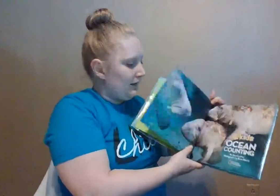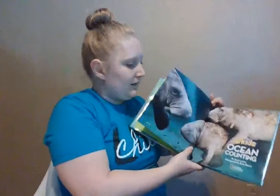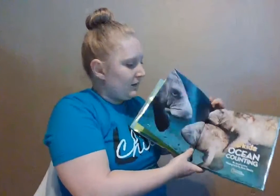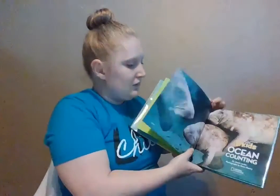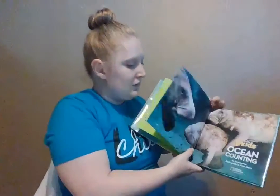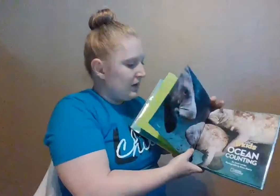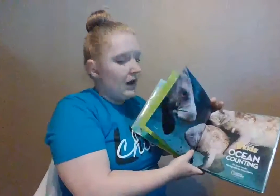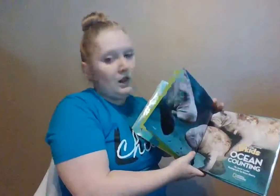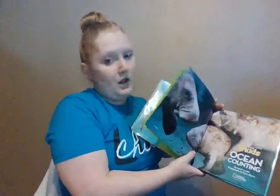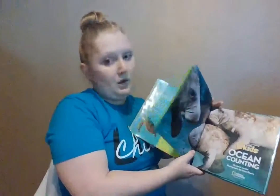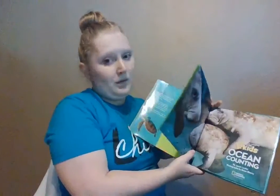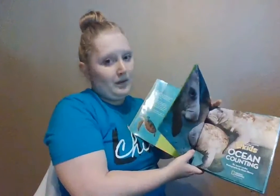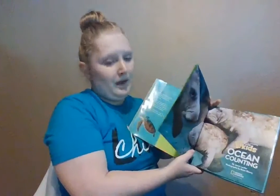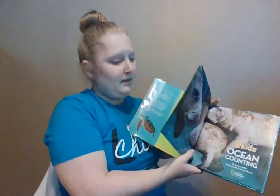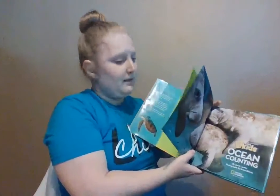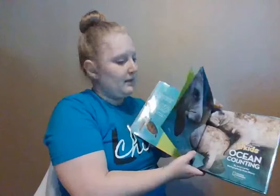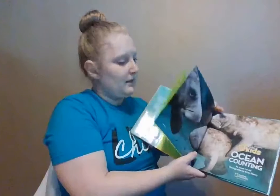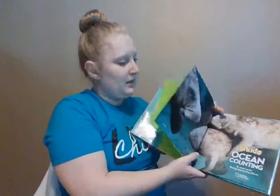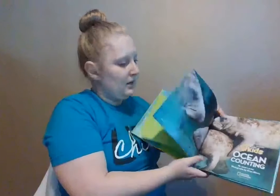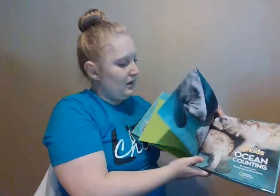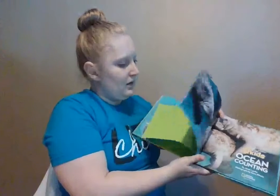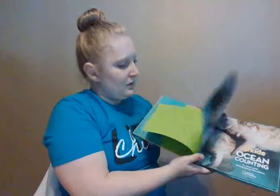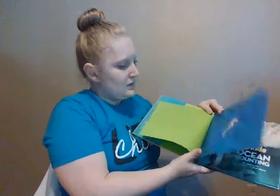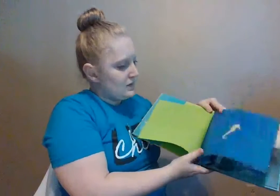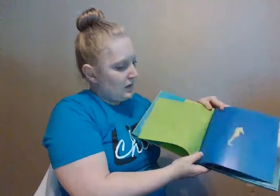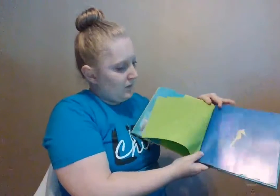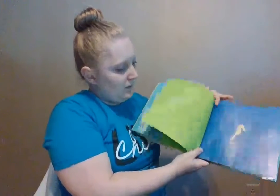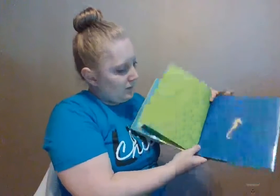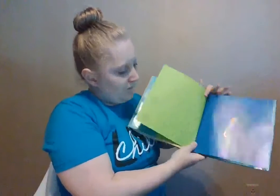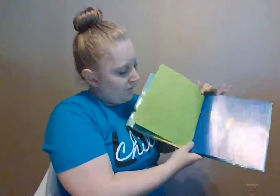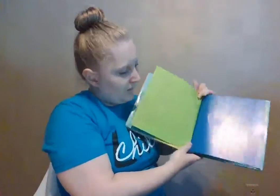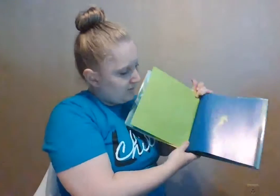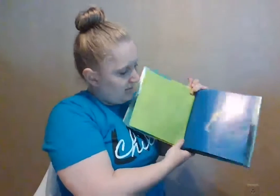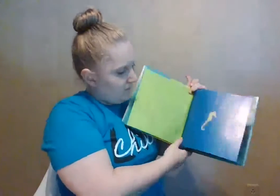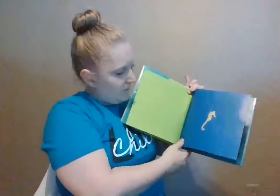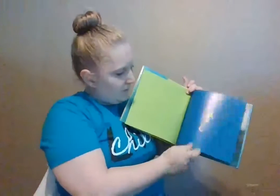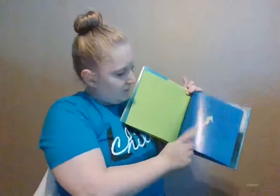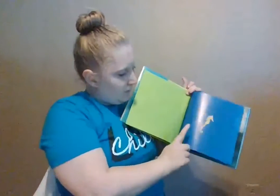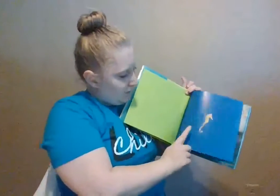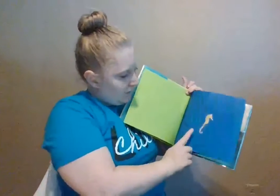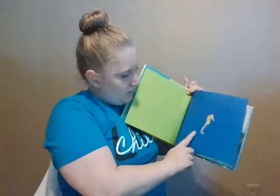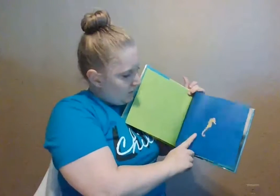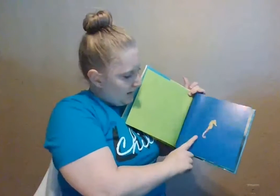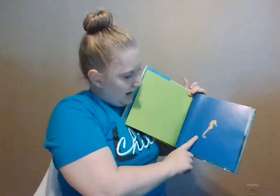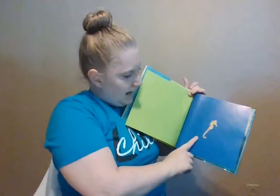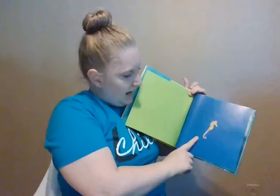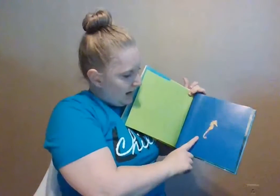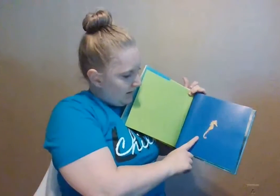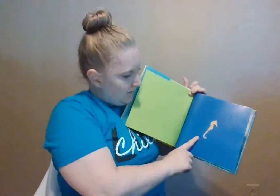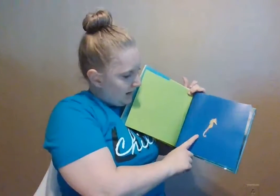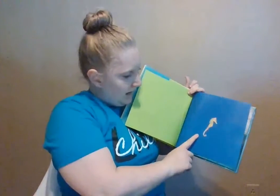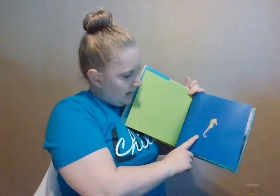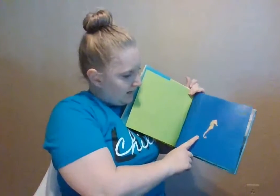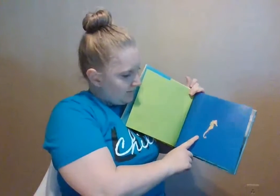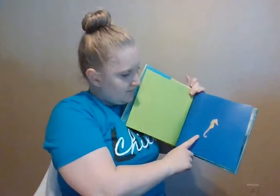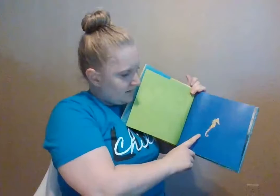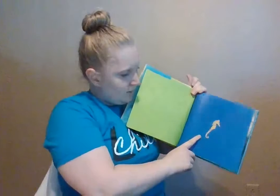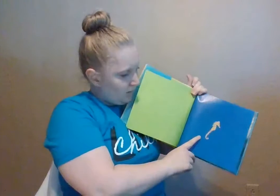can do it along with us. So, for example, we have a